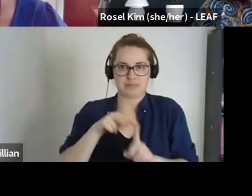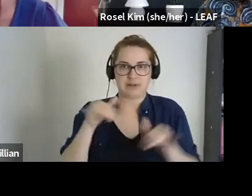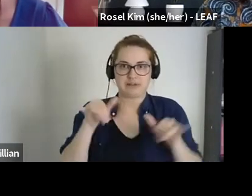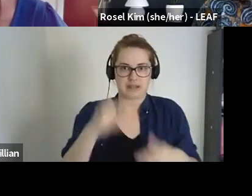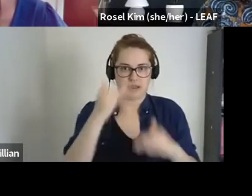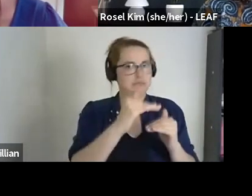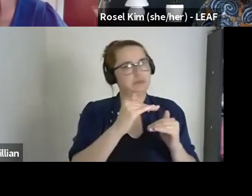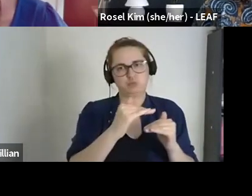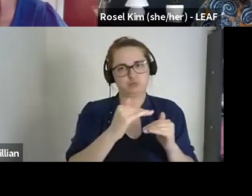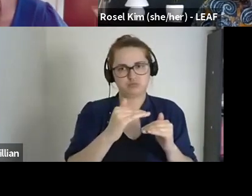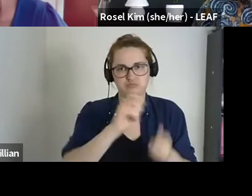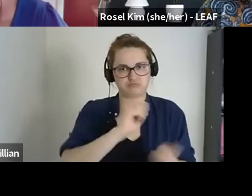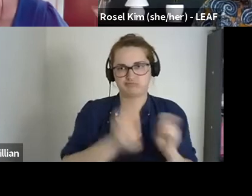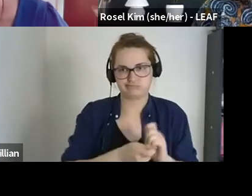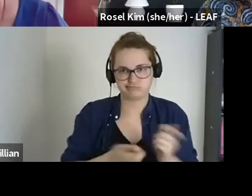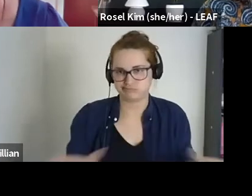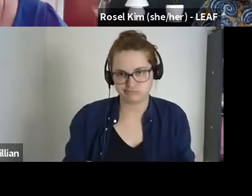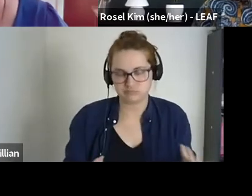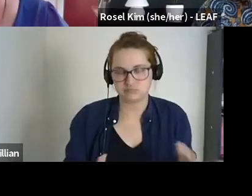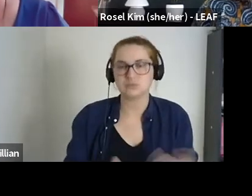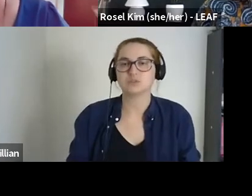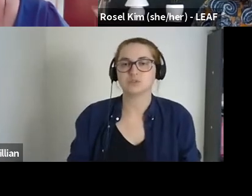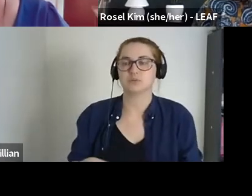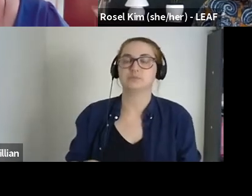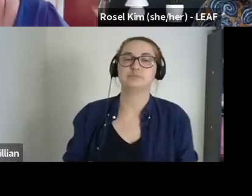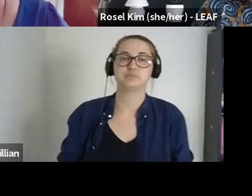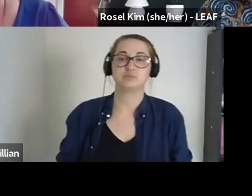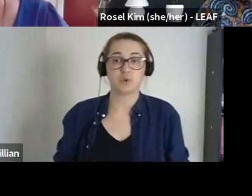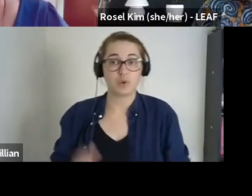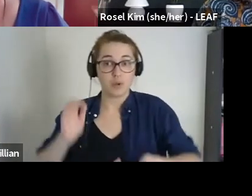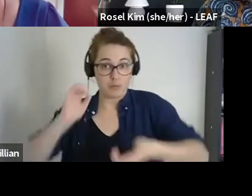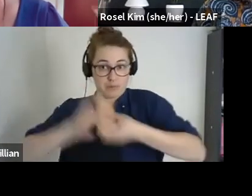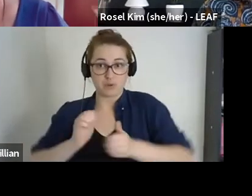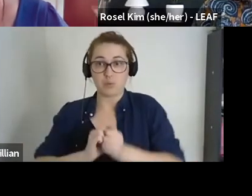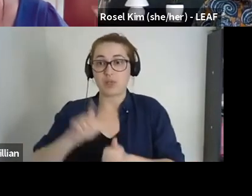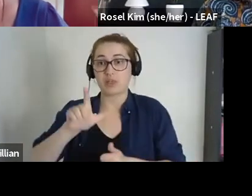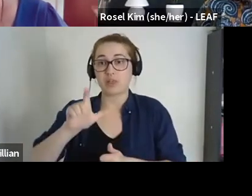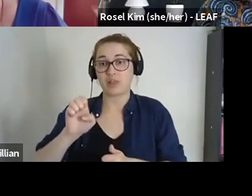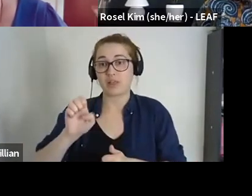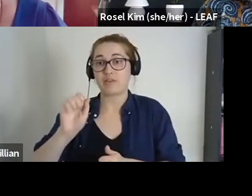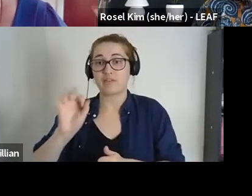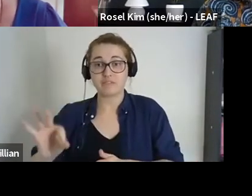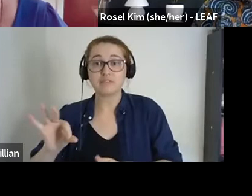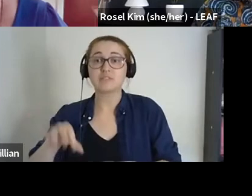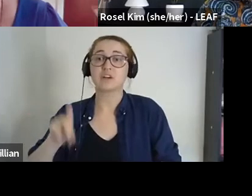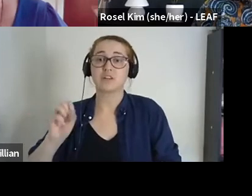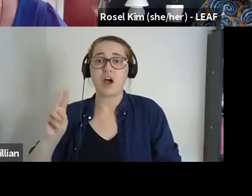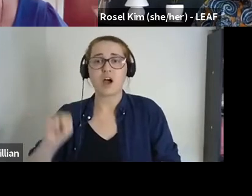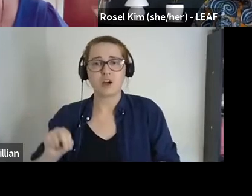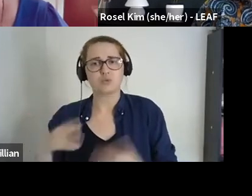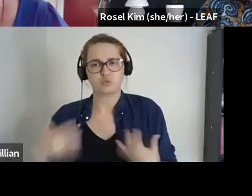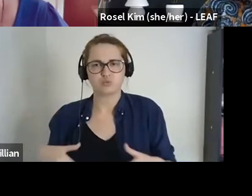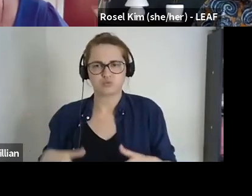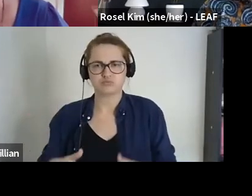example where we were able to partner with Dawn and with Leaf and really develop an intersectional feminist approach that